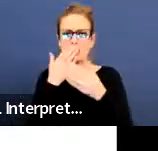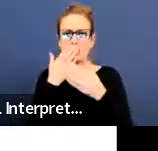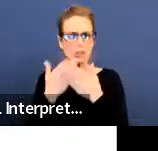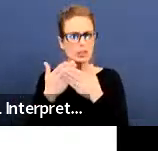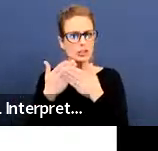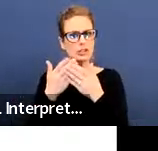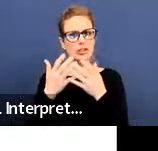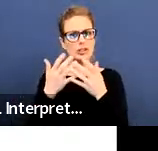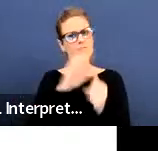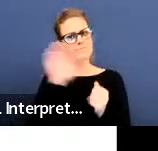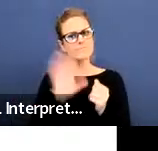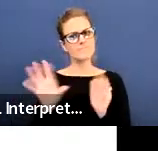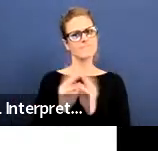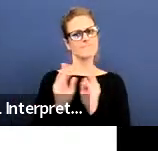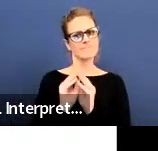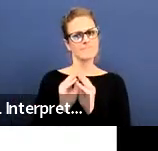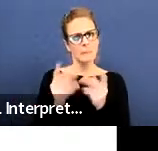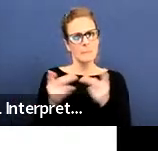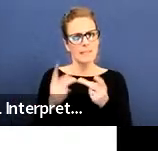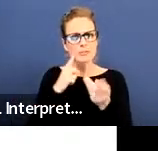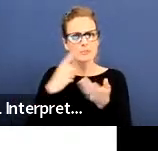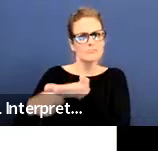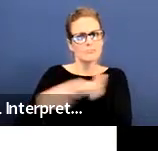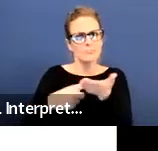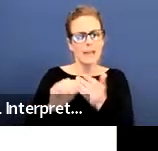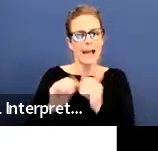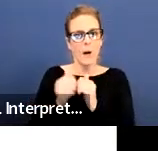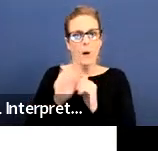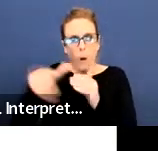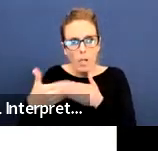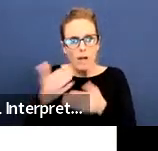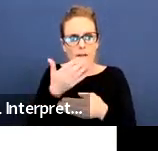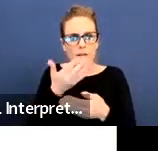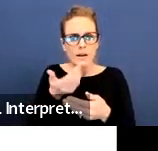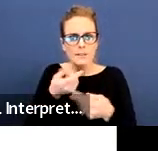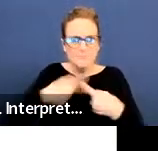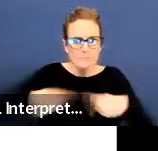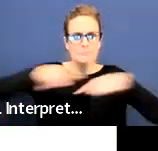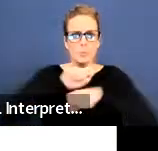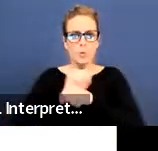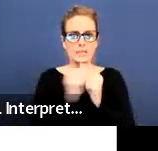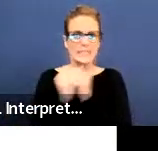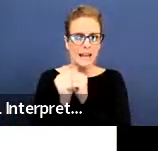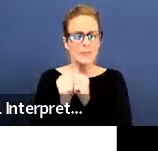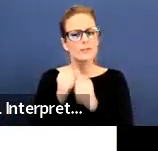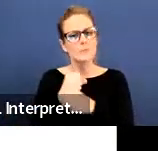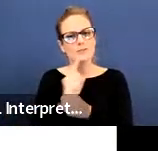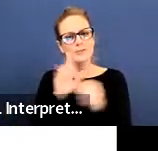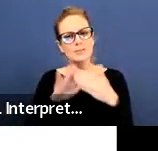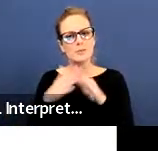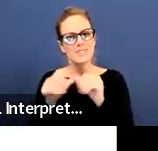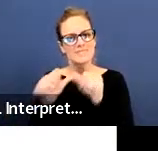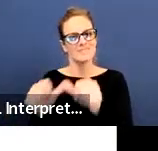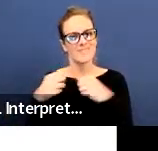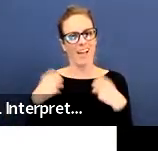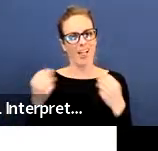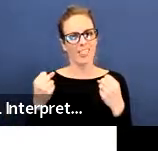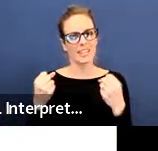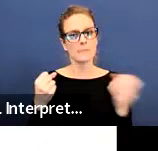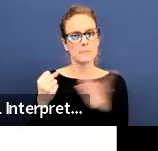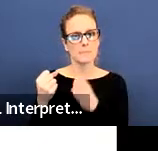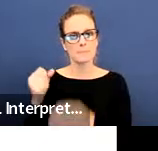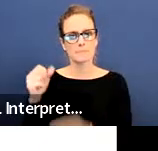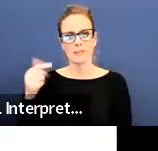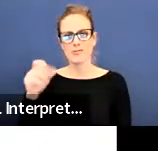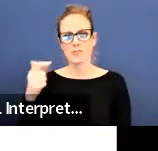to talk about how we can keep, all of us can together work to keep our communities healthy. Yeah. Let me make a